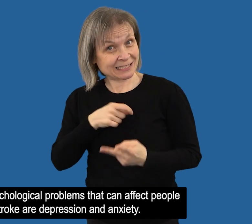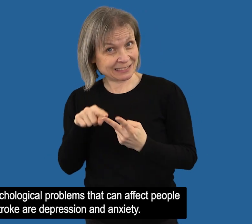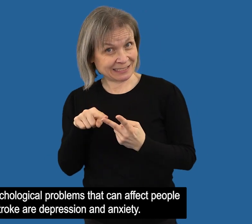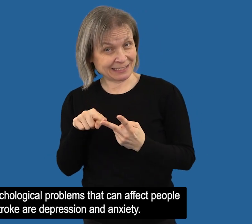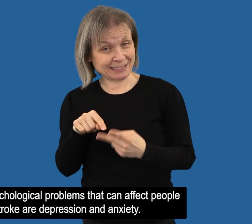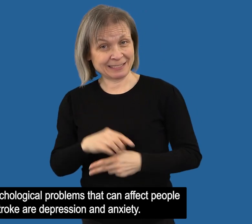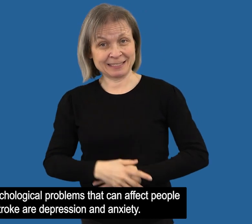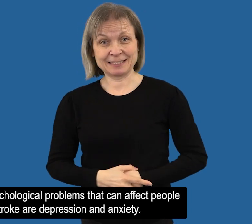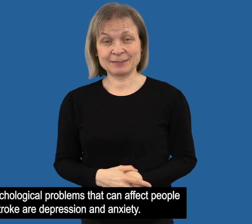and anxiety.